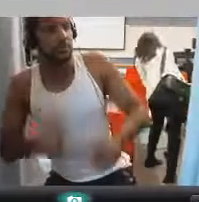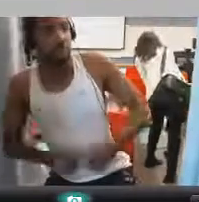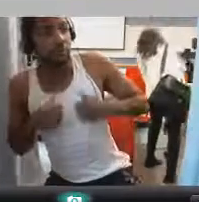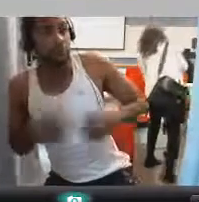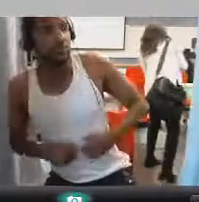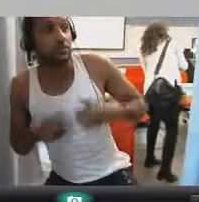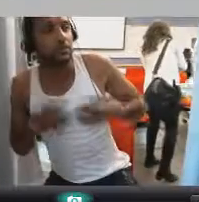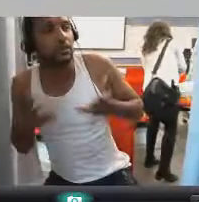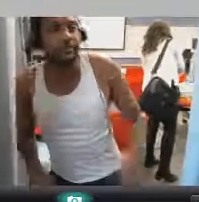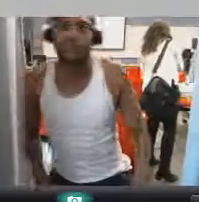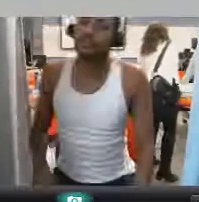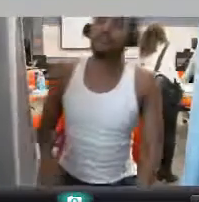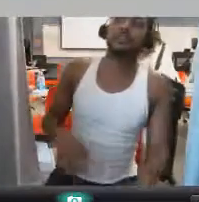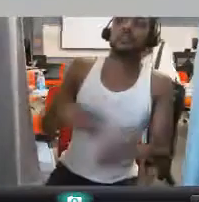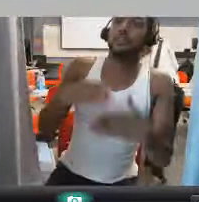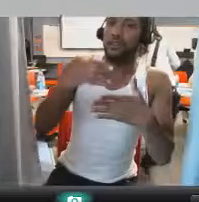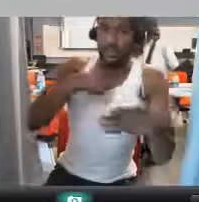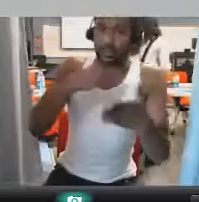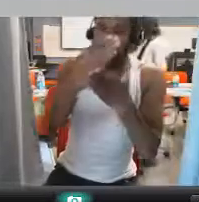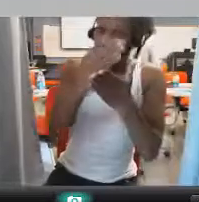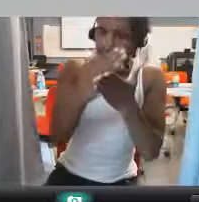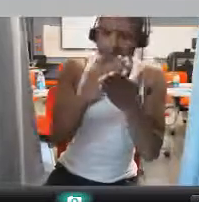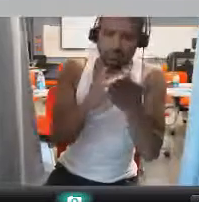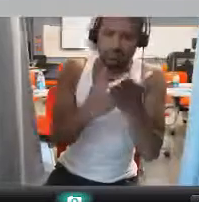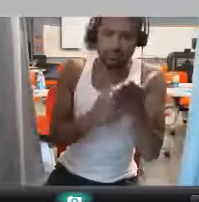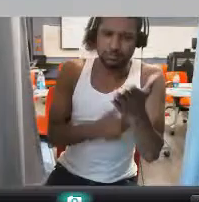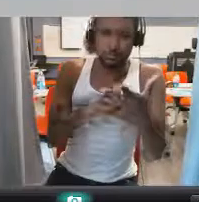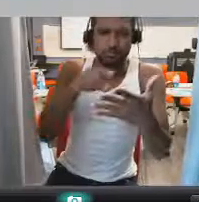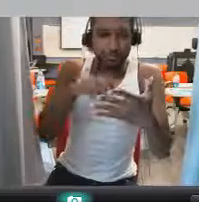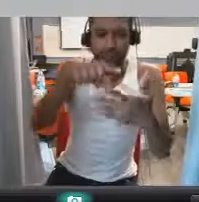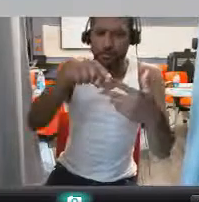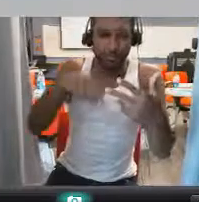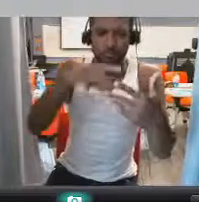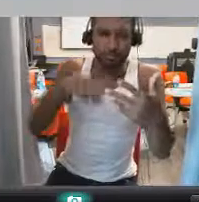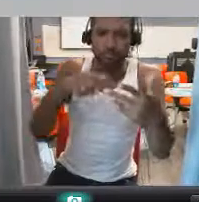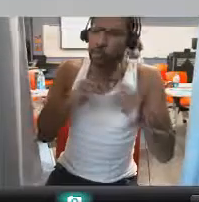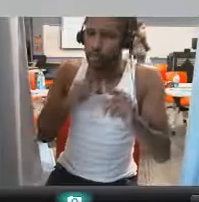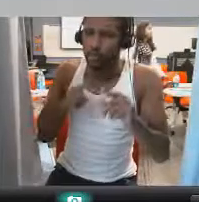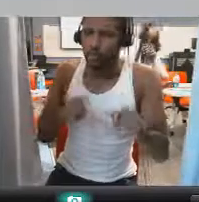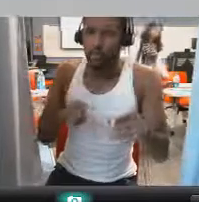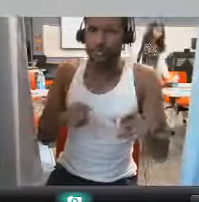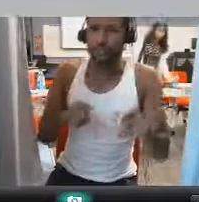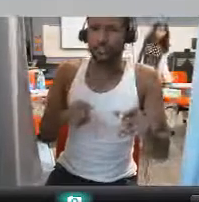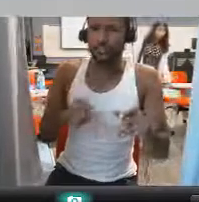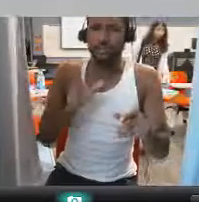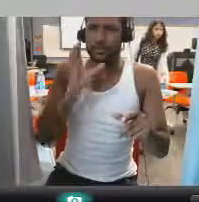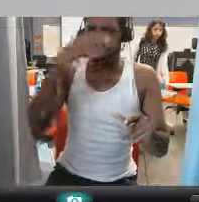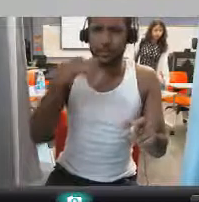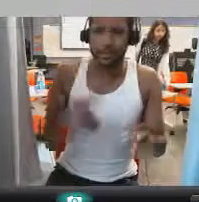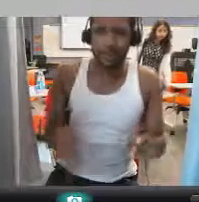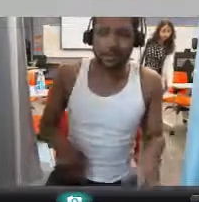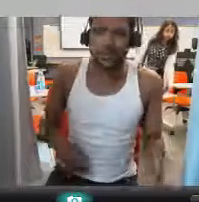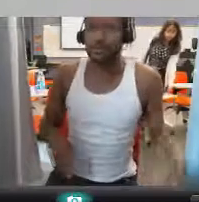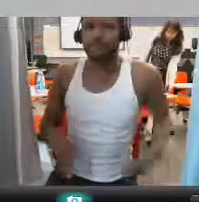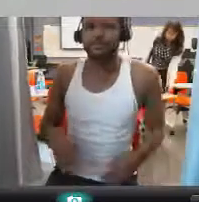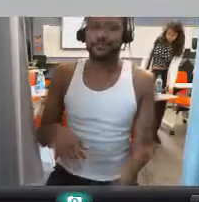And they're like, okay, what do you want? Listed everything. Start going through, like, let's do this, and shit. But do shit like 3 Ben and Jerry.